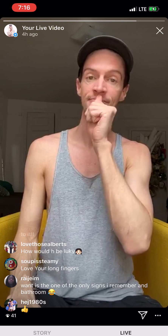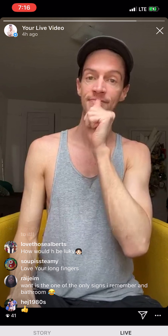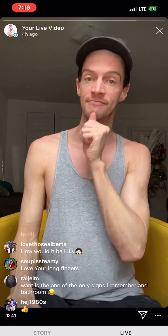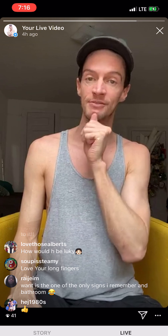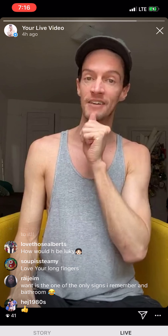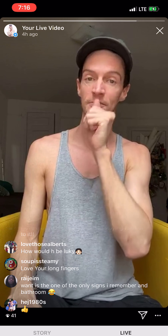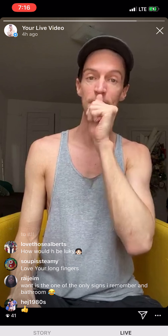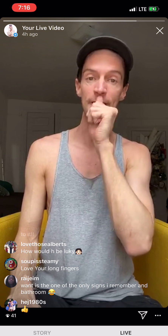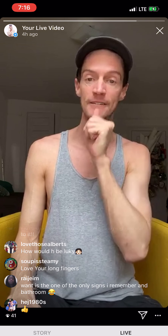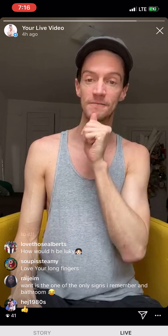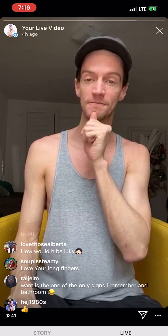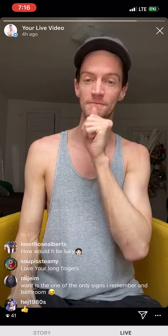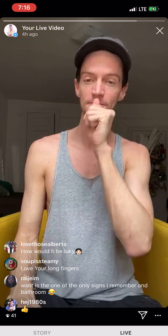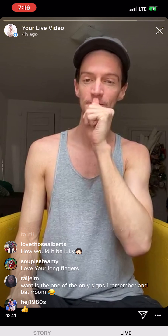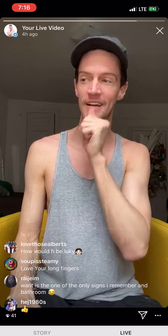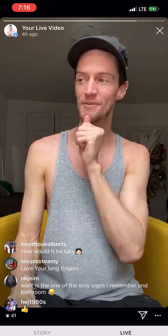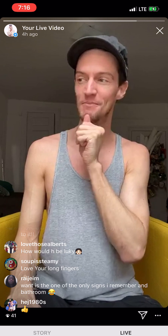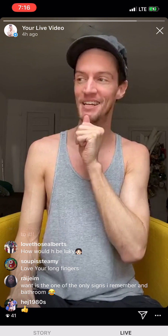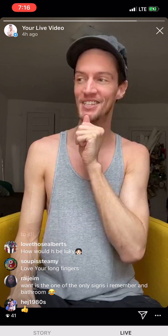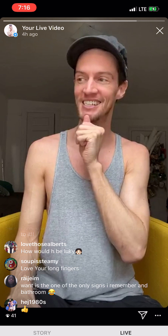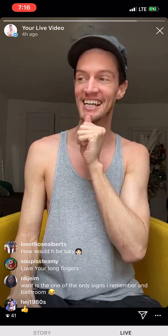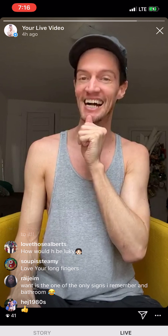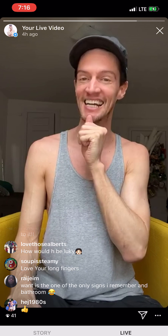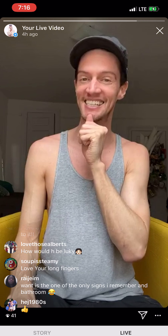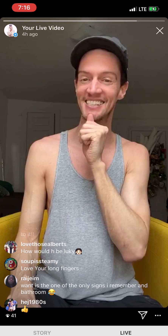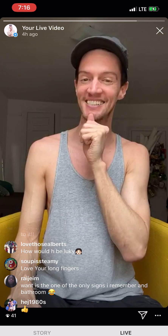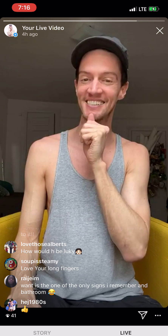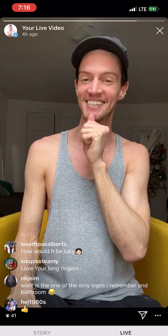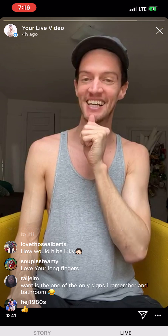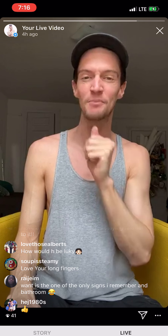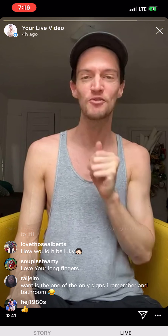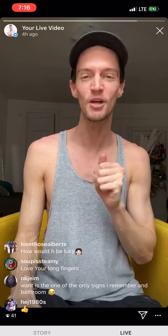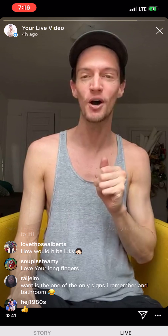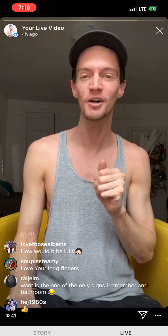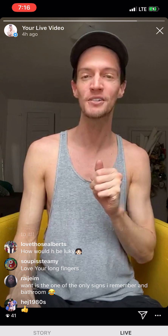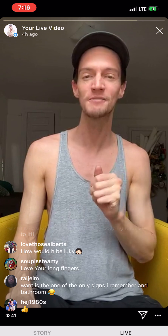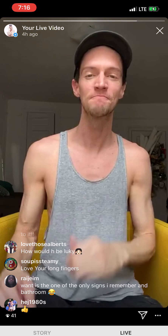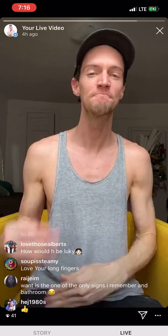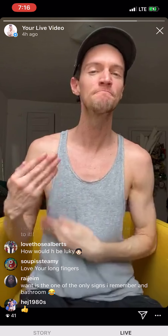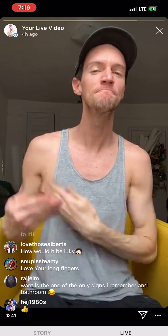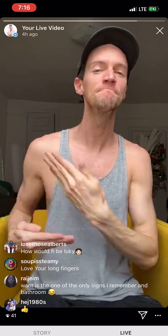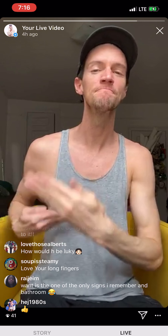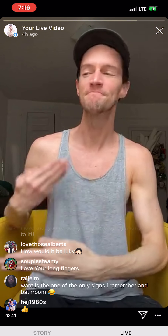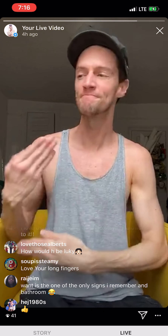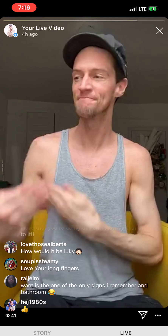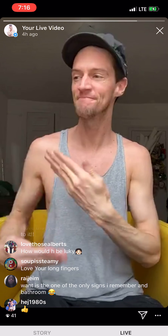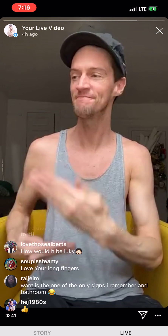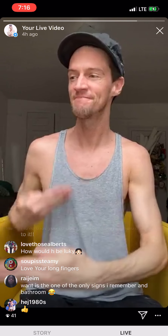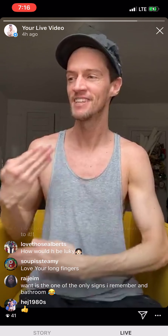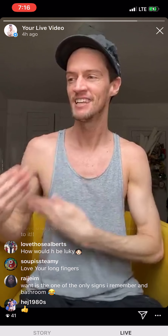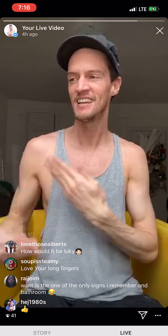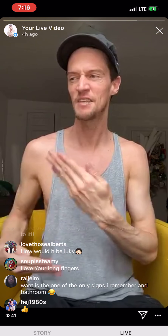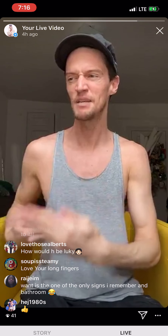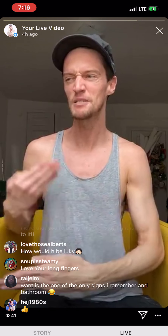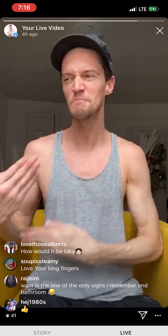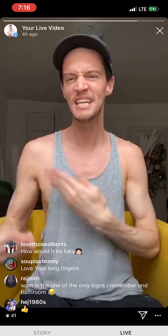We have to be patient. We have to be patient. Kind. It comes from the heart. Mm-hmm. If something is mean